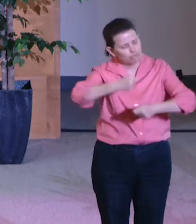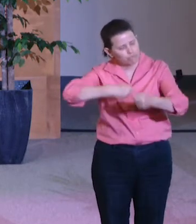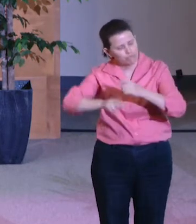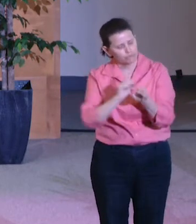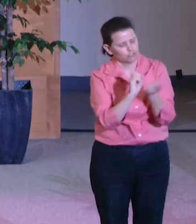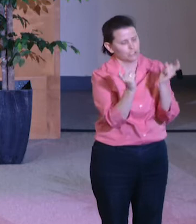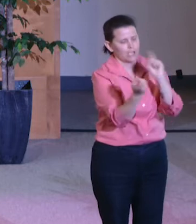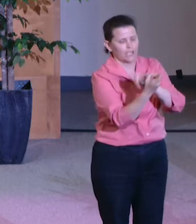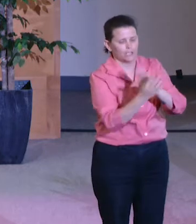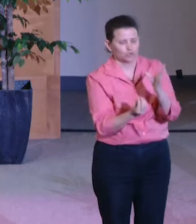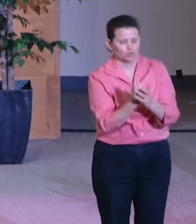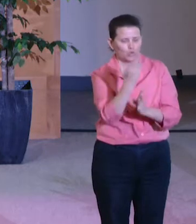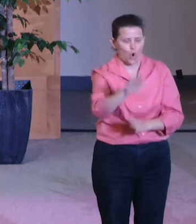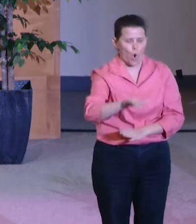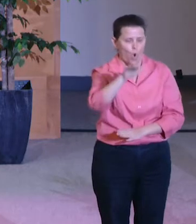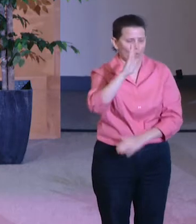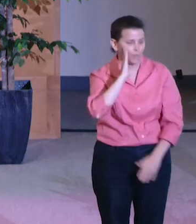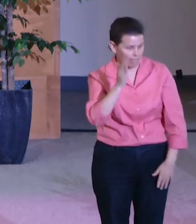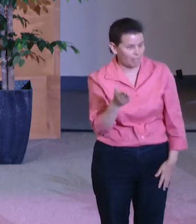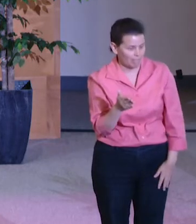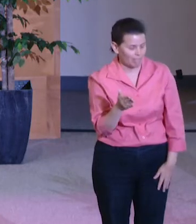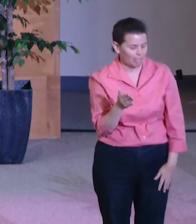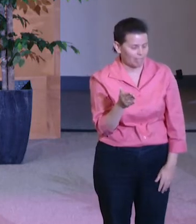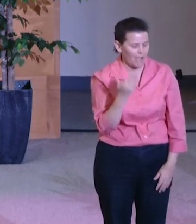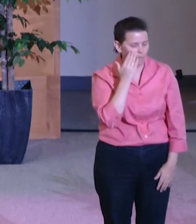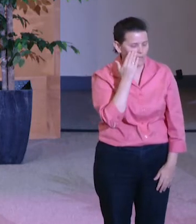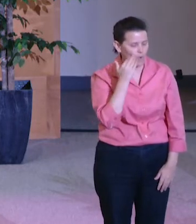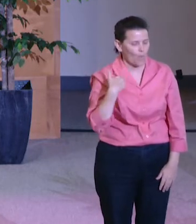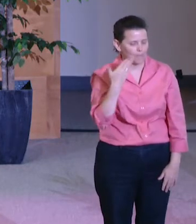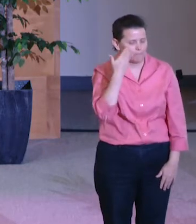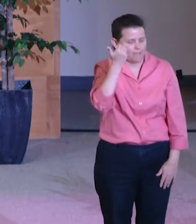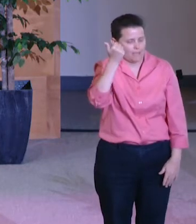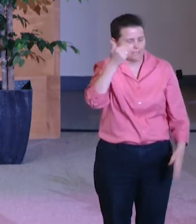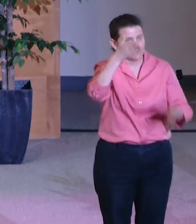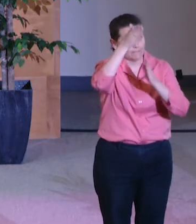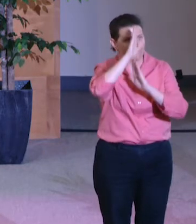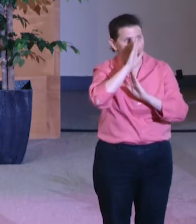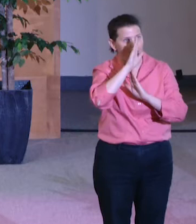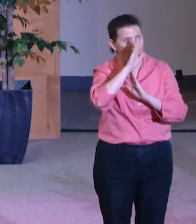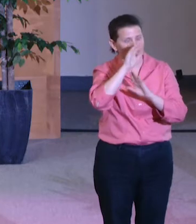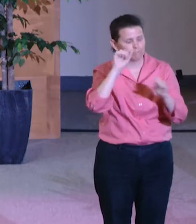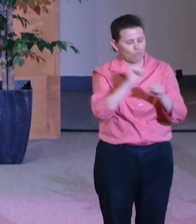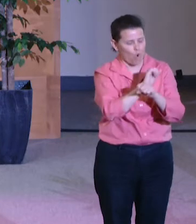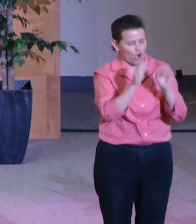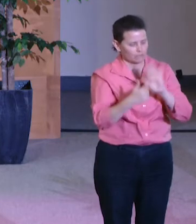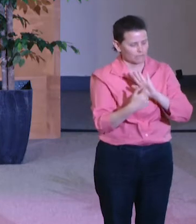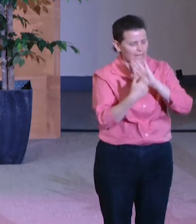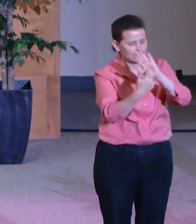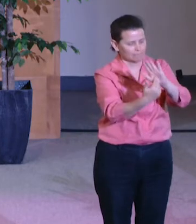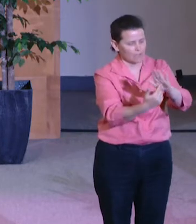of the Hills, doing its absolute best divine example of love